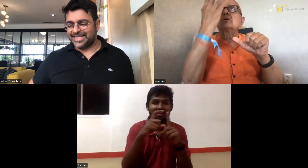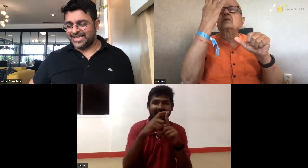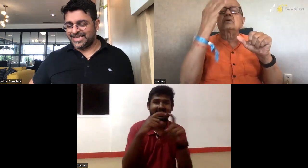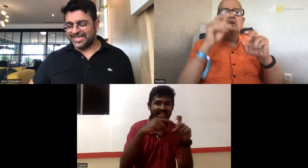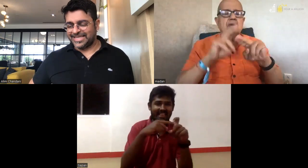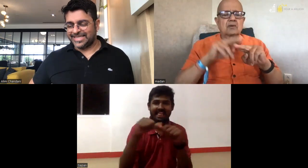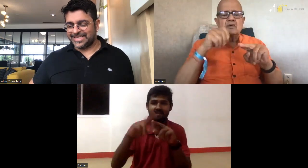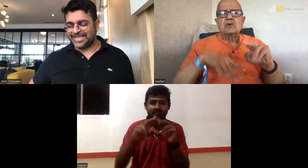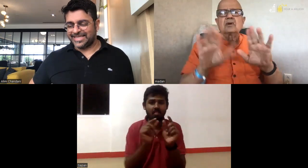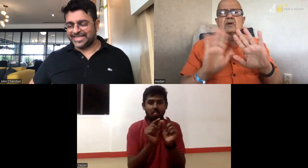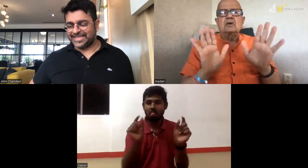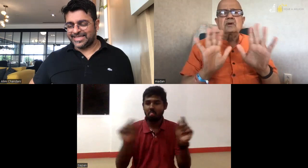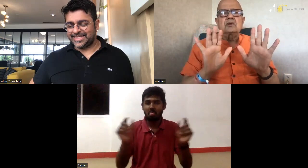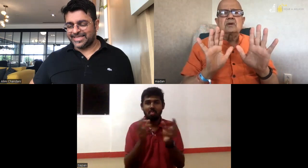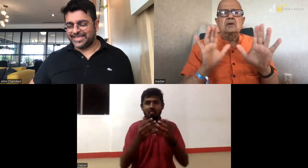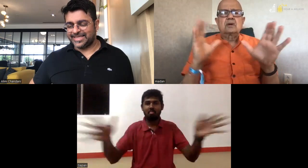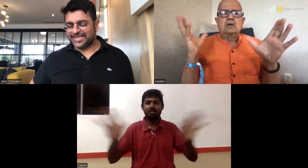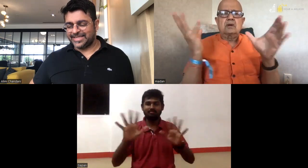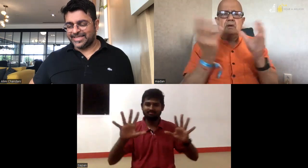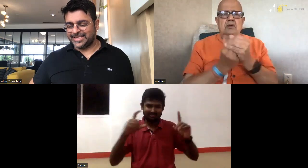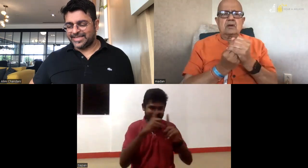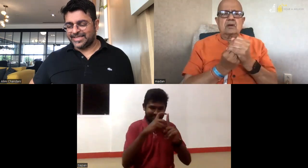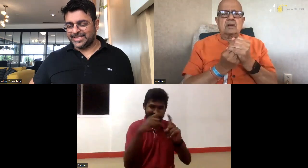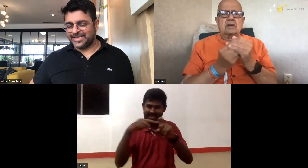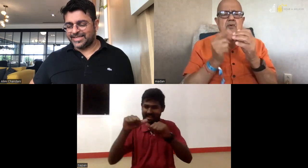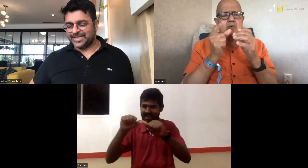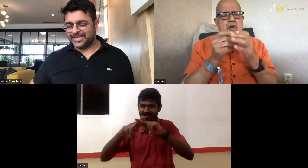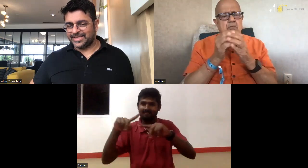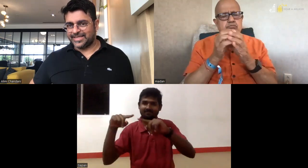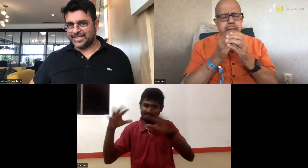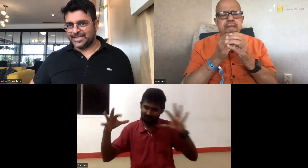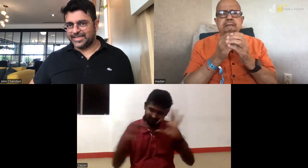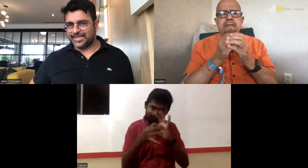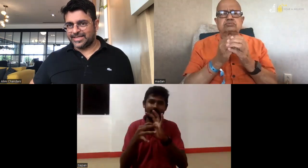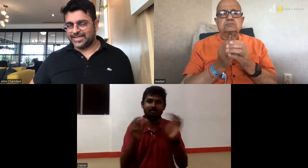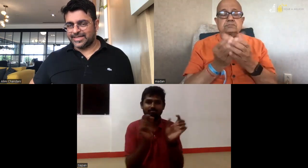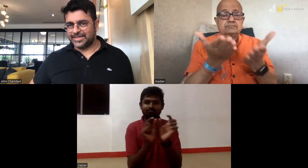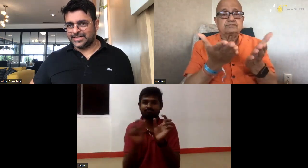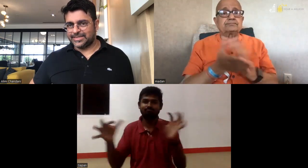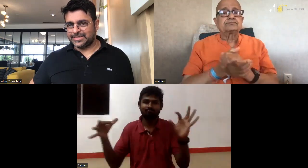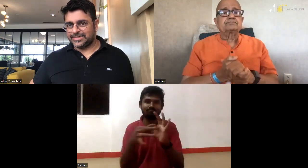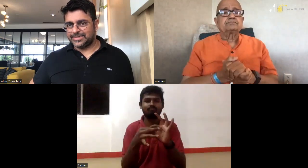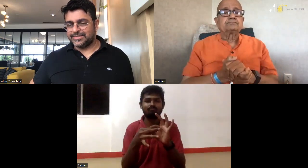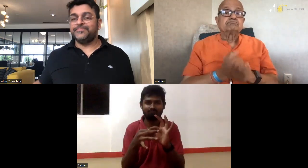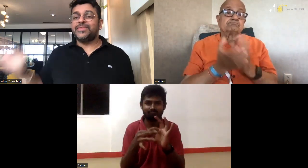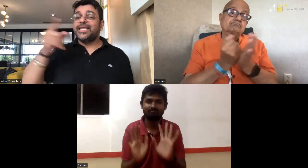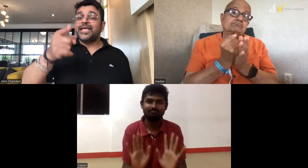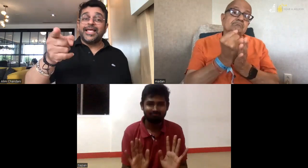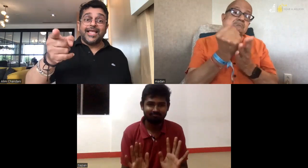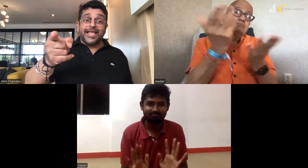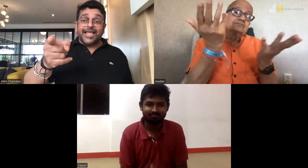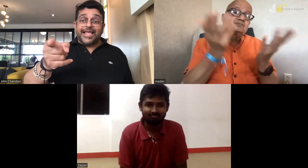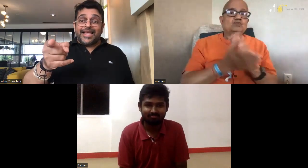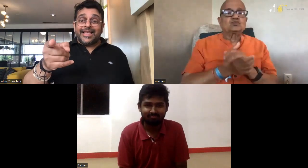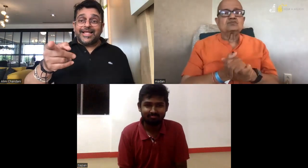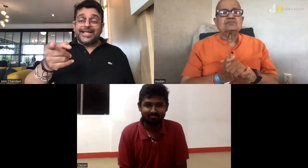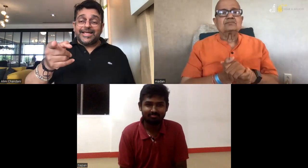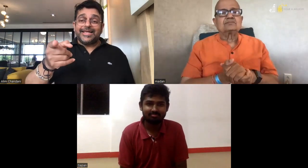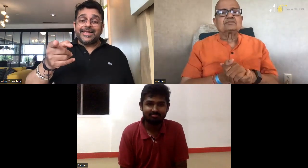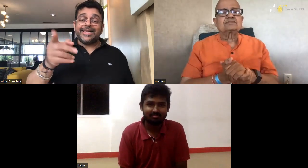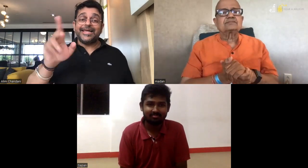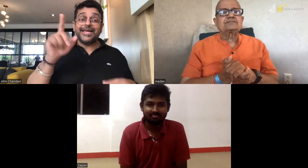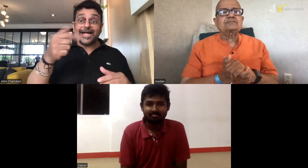at after some time, if you think we can make something better, so we can make a group and we can come